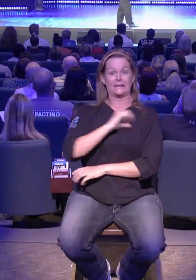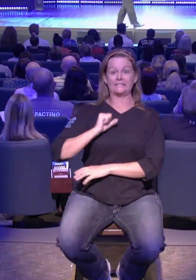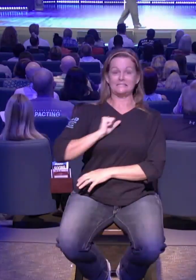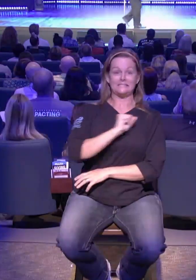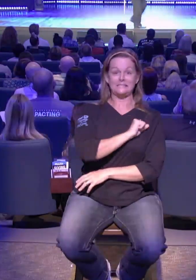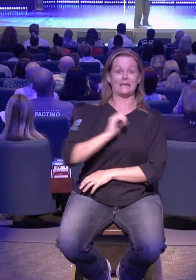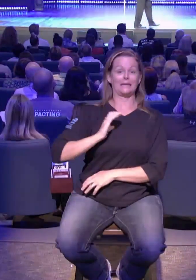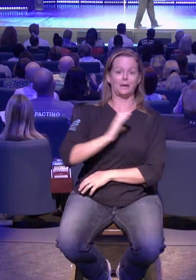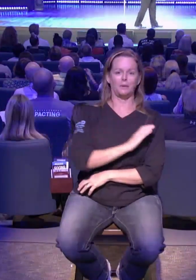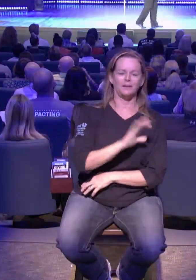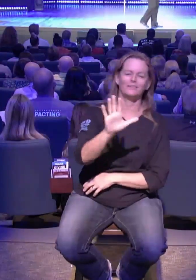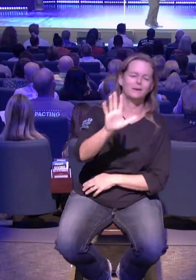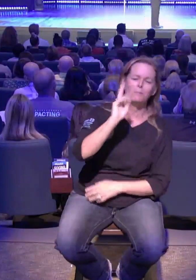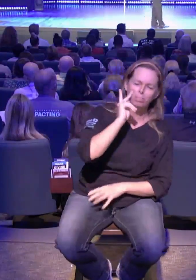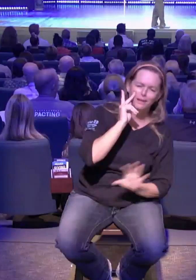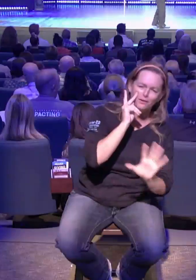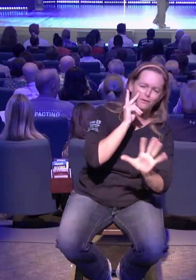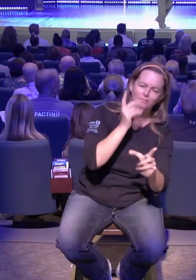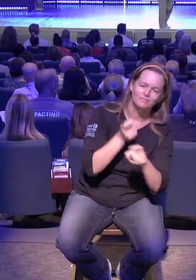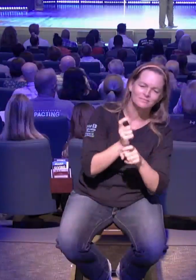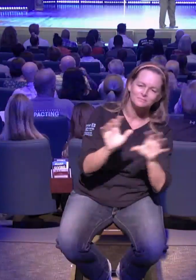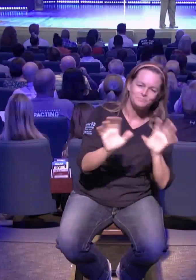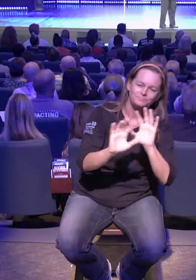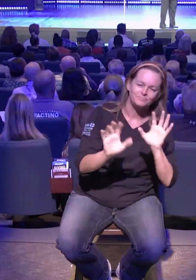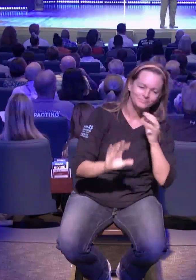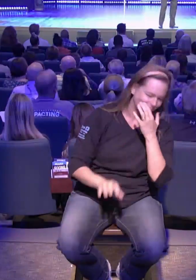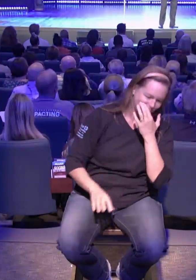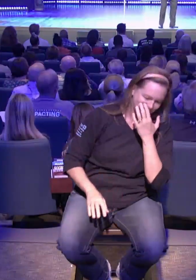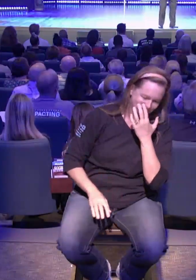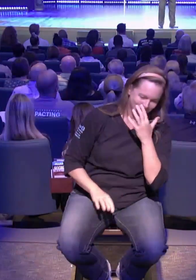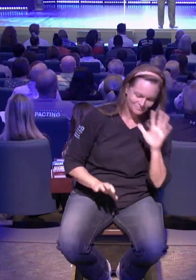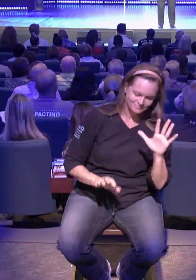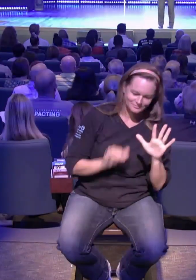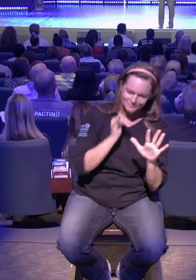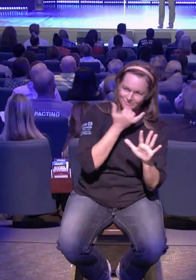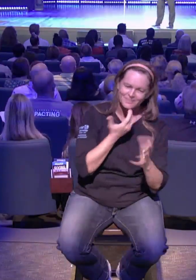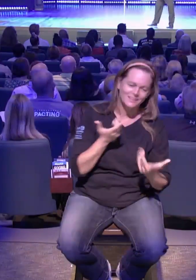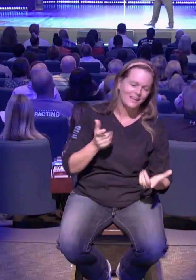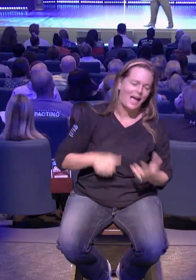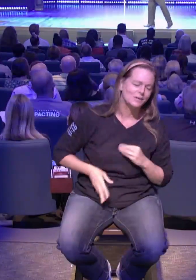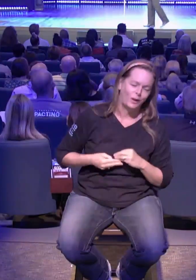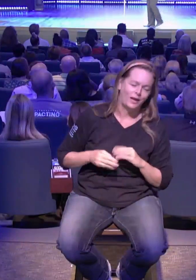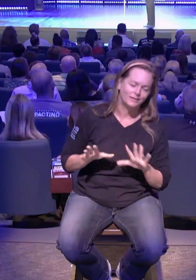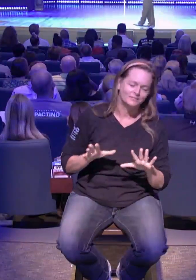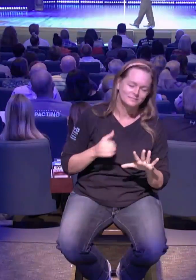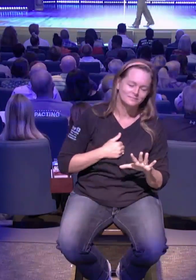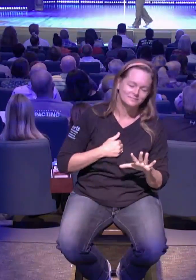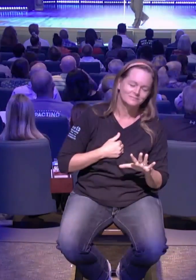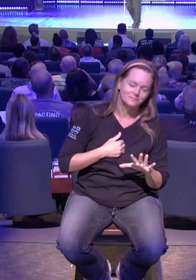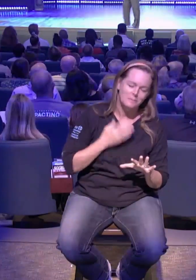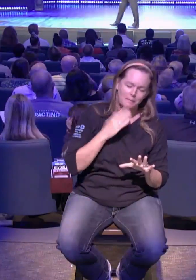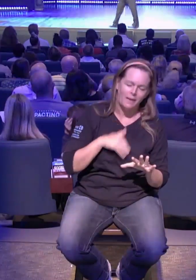they didn't. Praise God. Hallelujah. I couldn't resist that. Anyways,